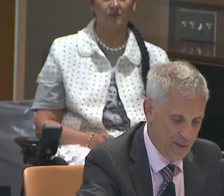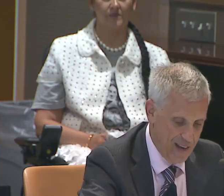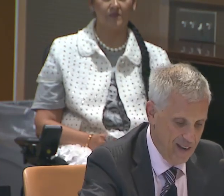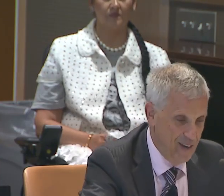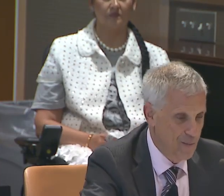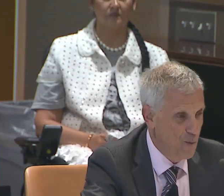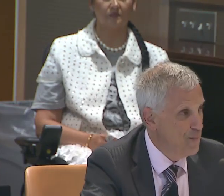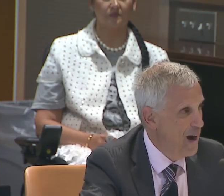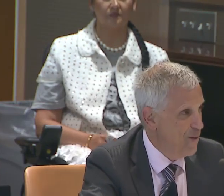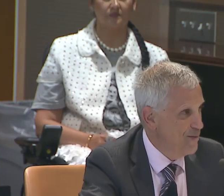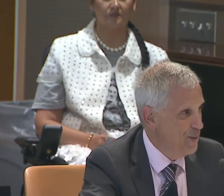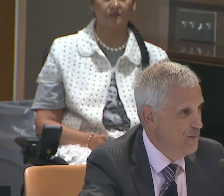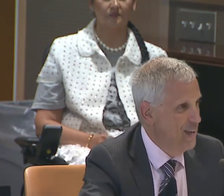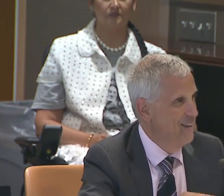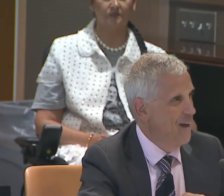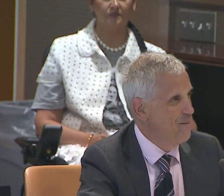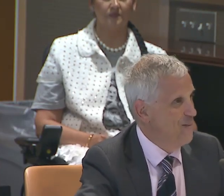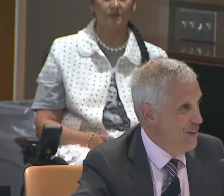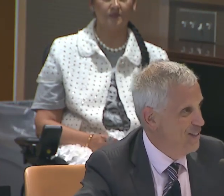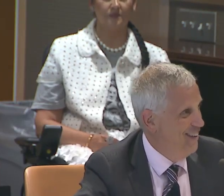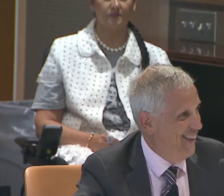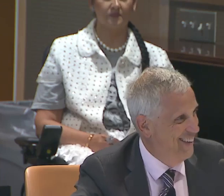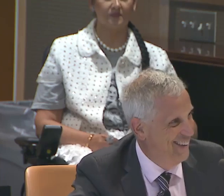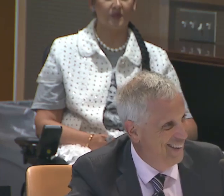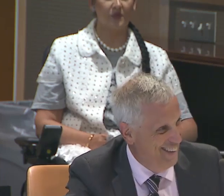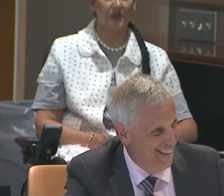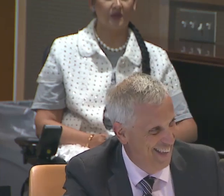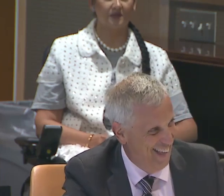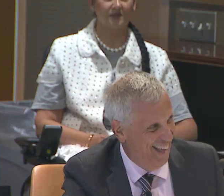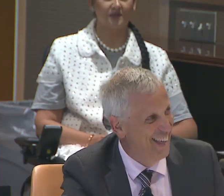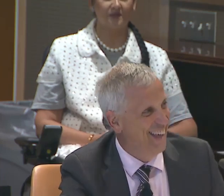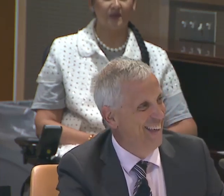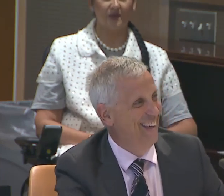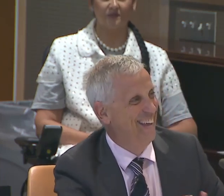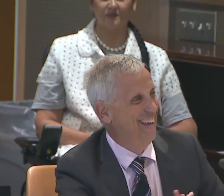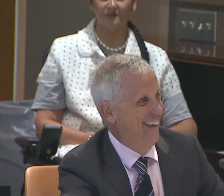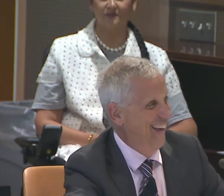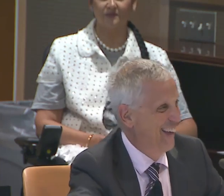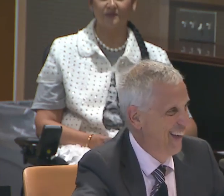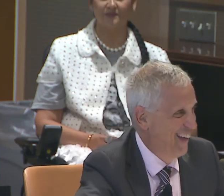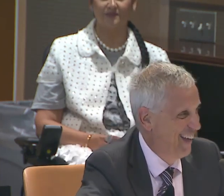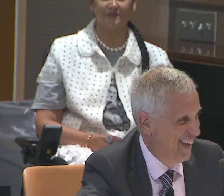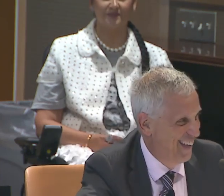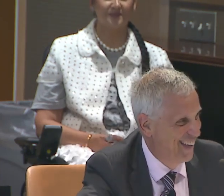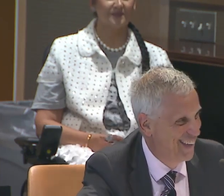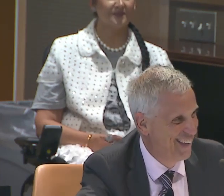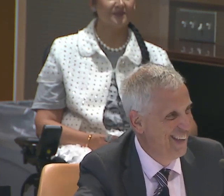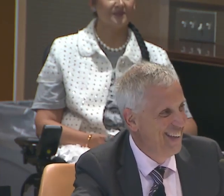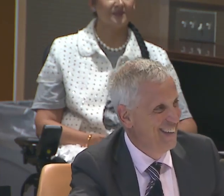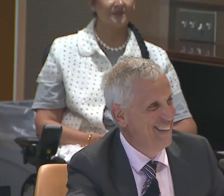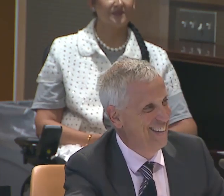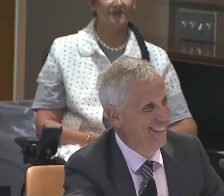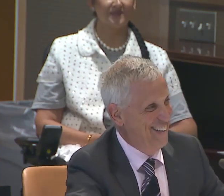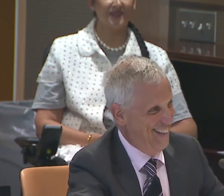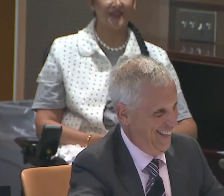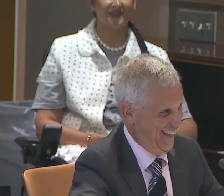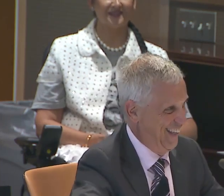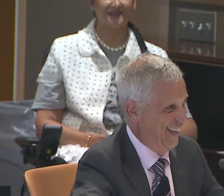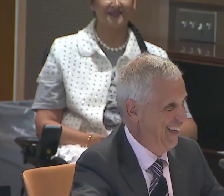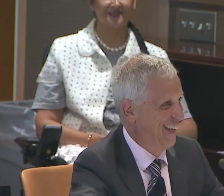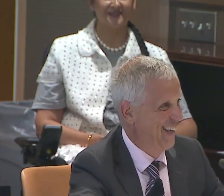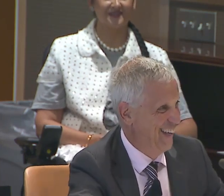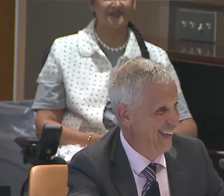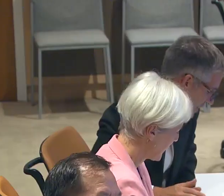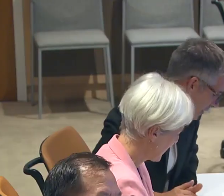becomes all that more powerful. I'm finished. Thank you, Daniel, for being extremely prompt